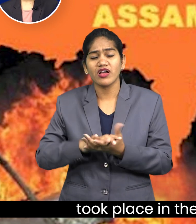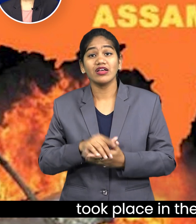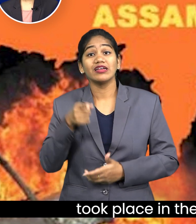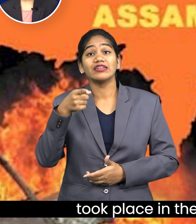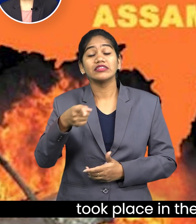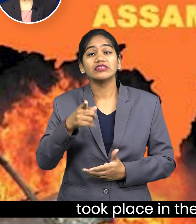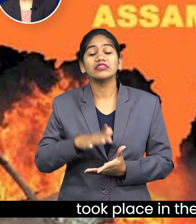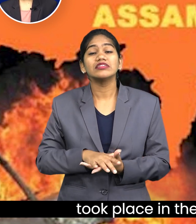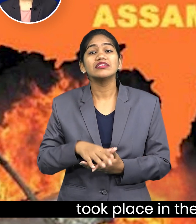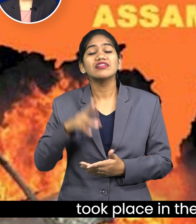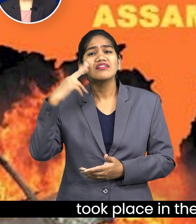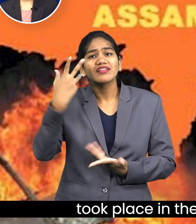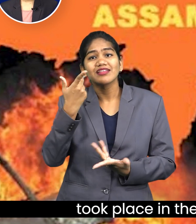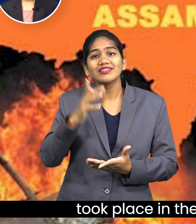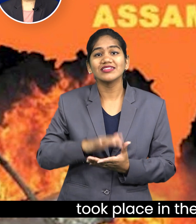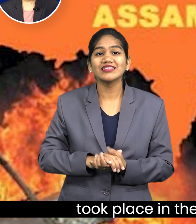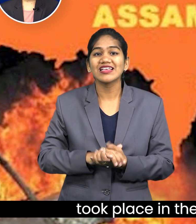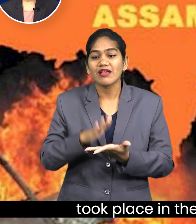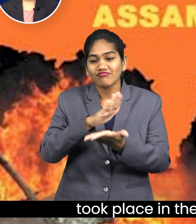name of ethnic cleansing.